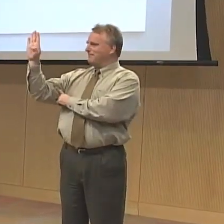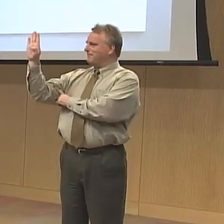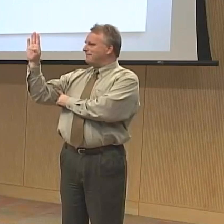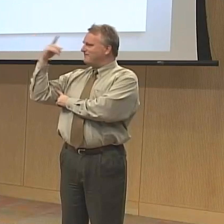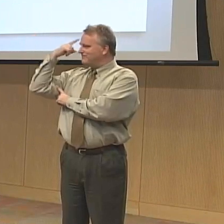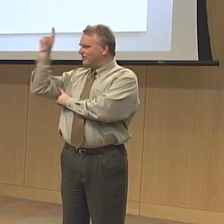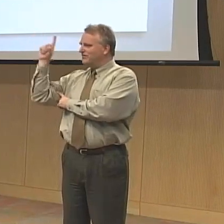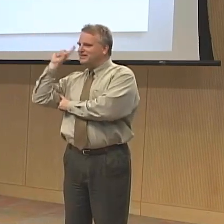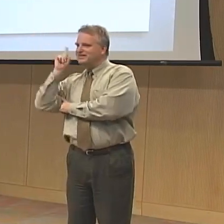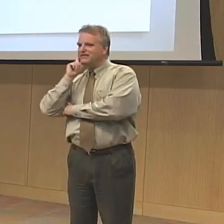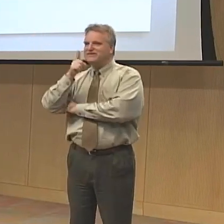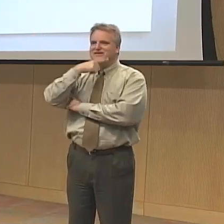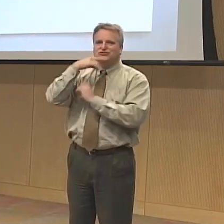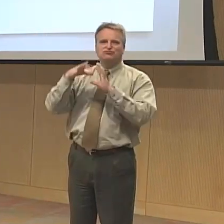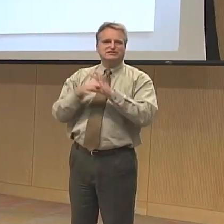these deaf-hearing relations.